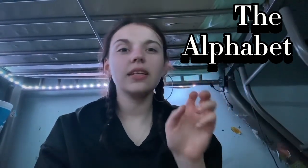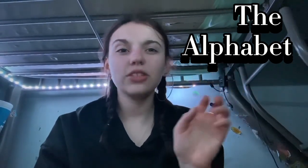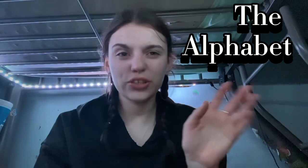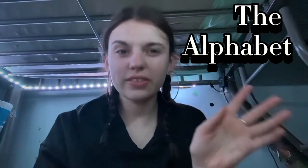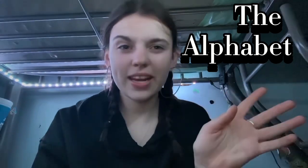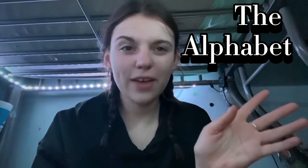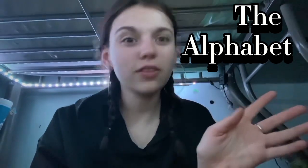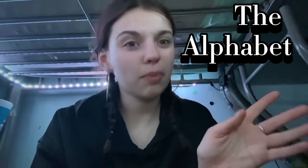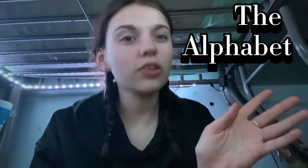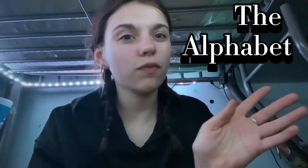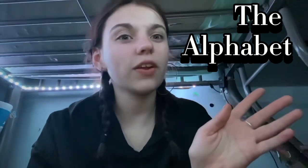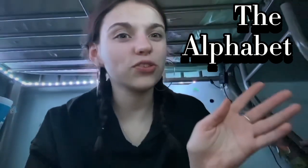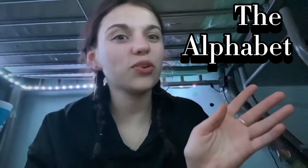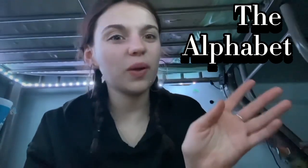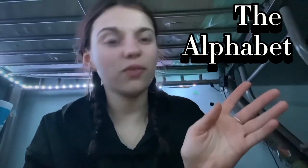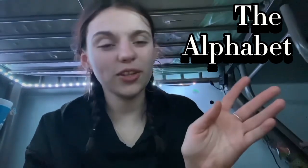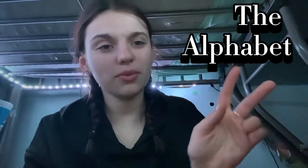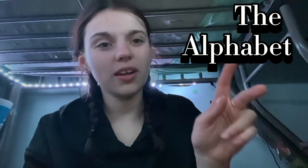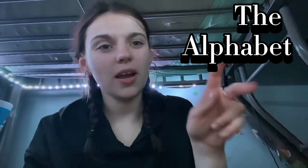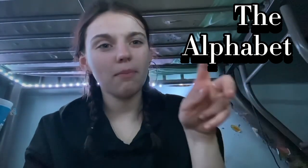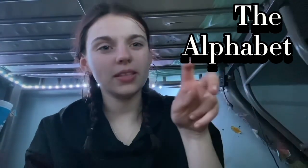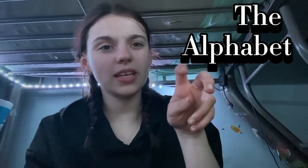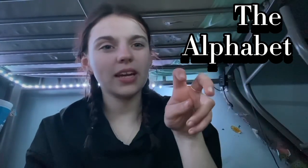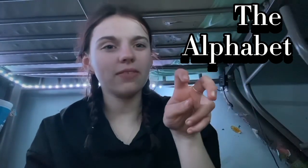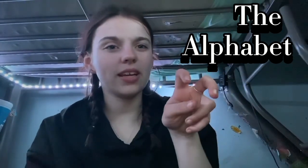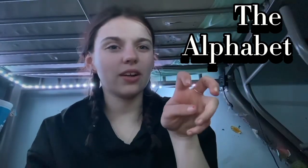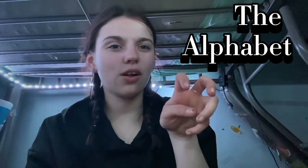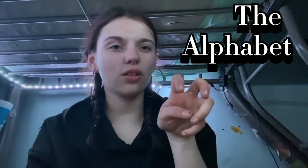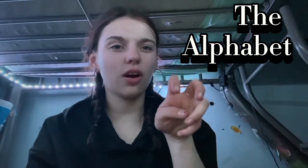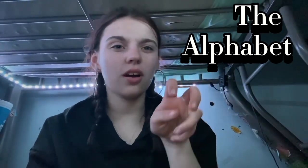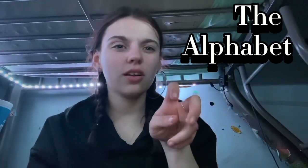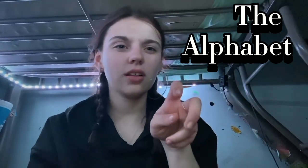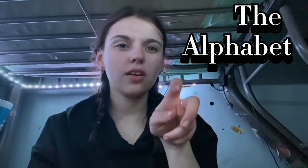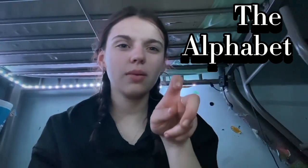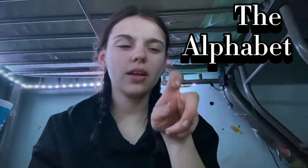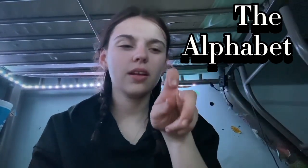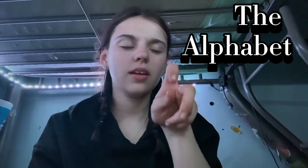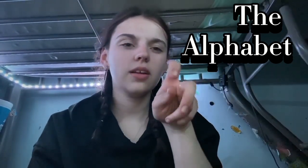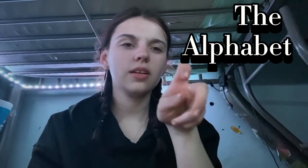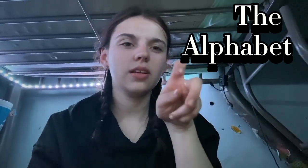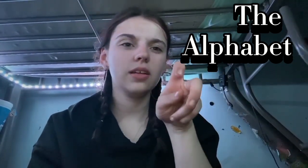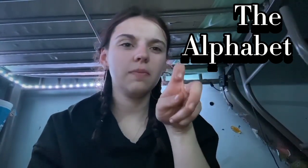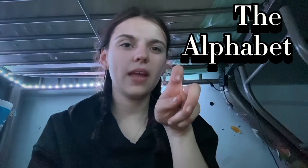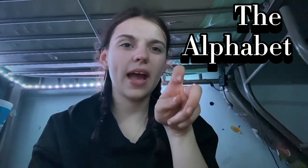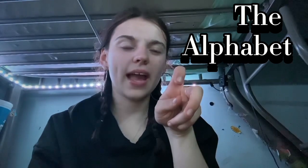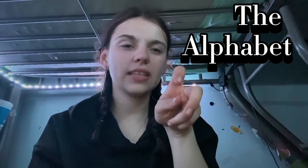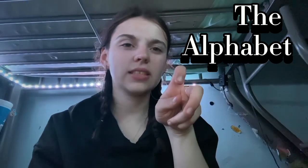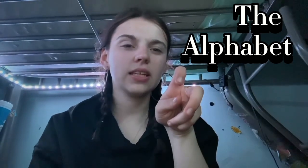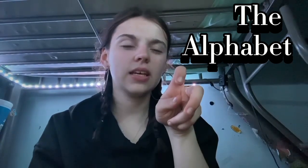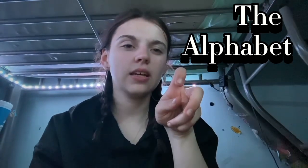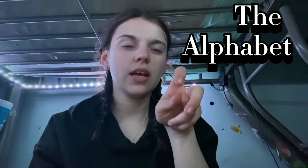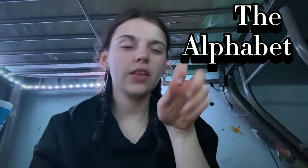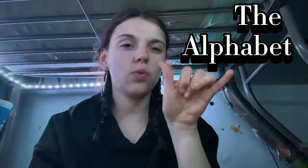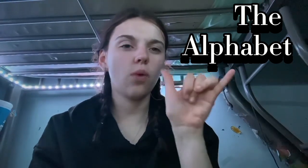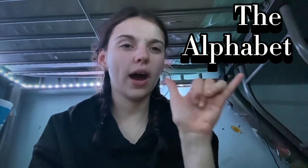you kind of have to bend your fingers a little weird for this one, but it's kind of like a claw a little bit. X, then